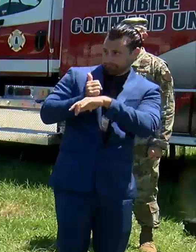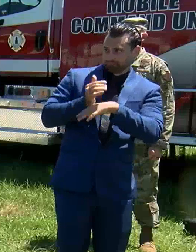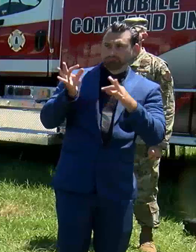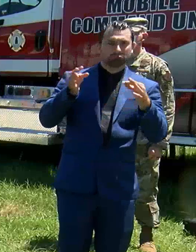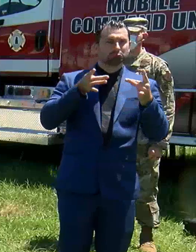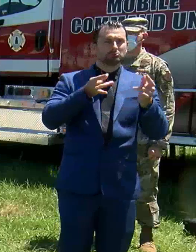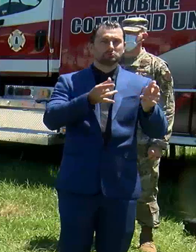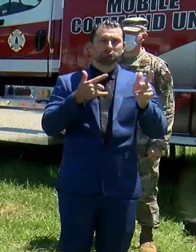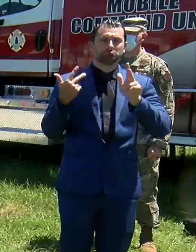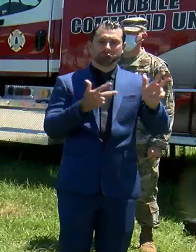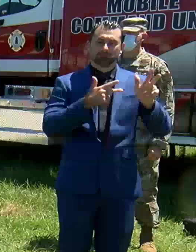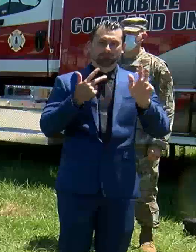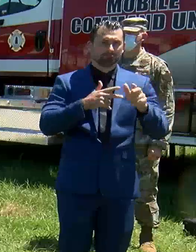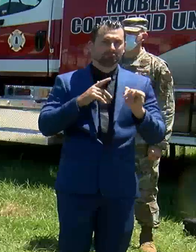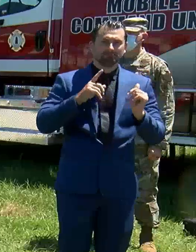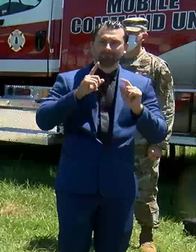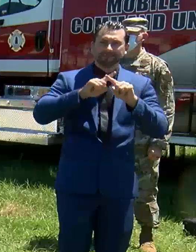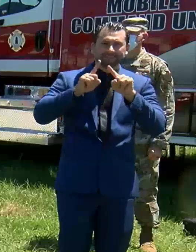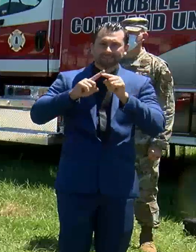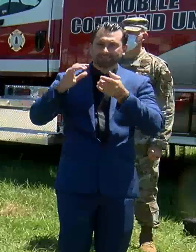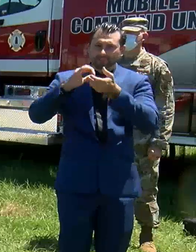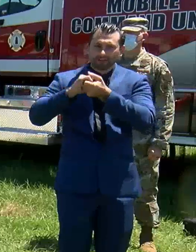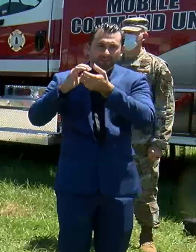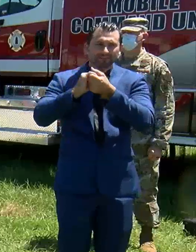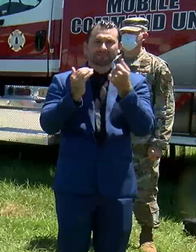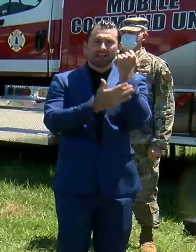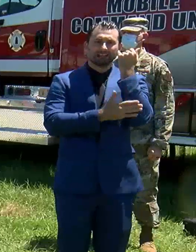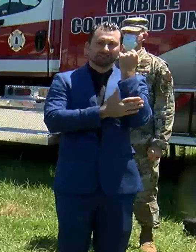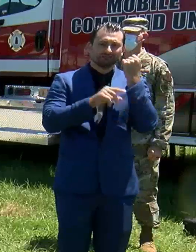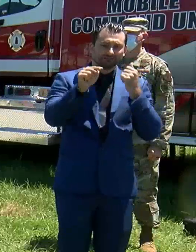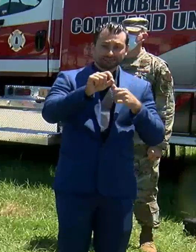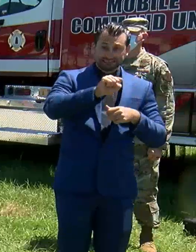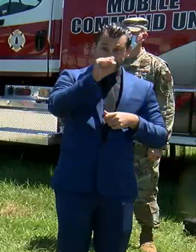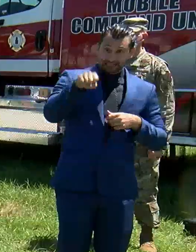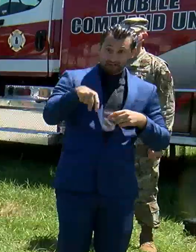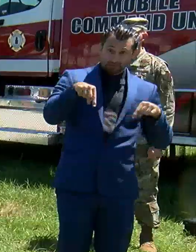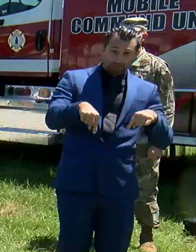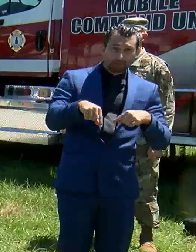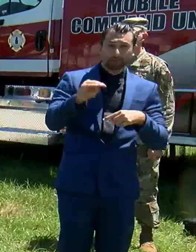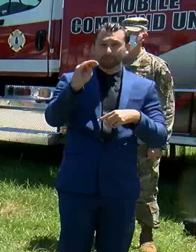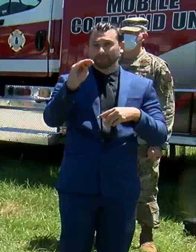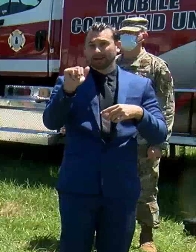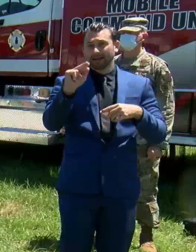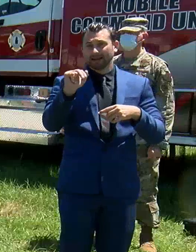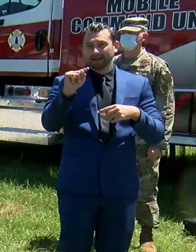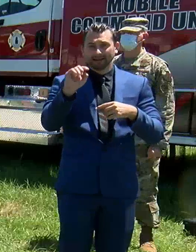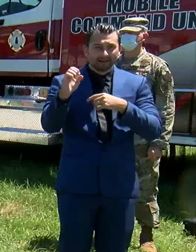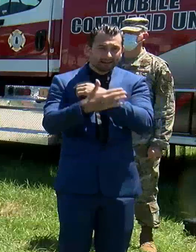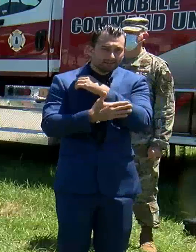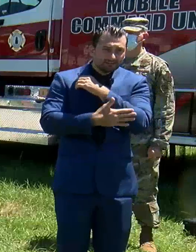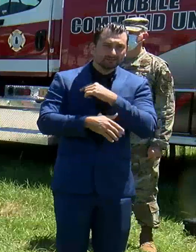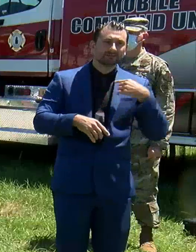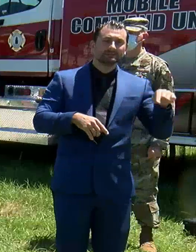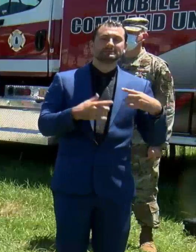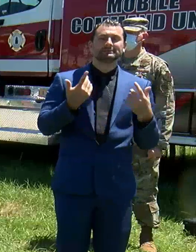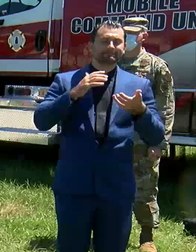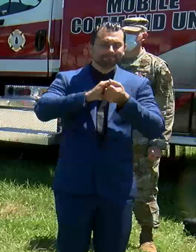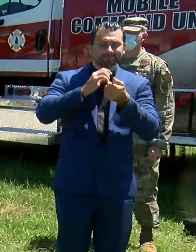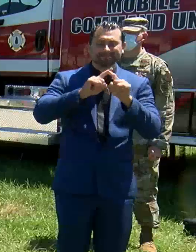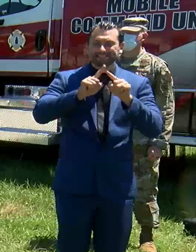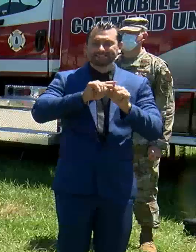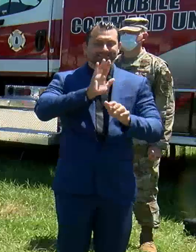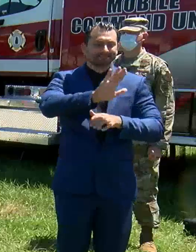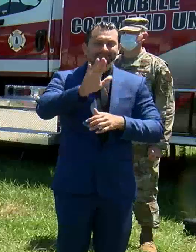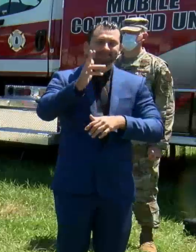folks in Sarasota County, Miami-Dade County, their emergency management departments, their fire, EMS, police departments, and just